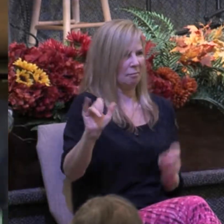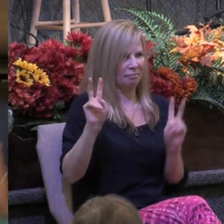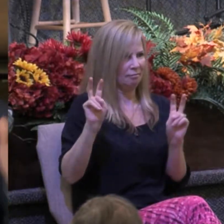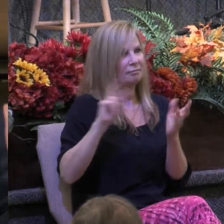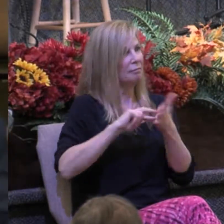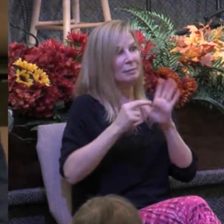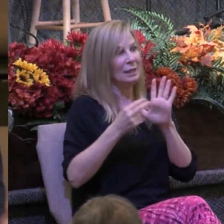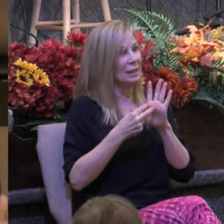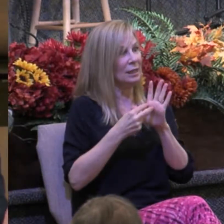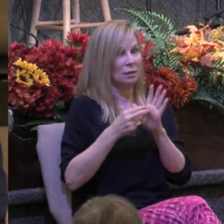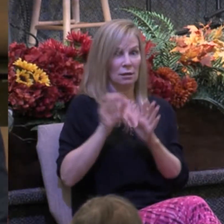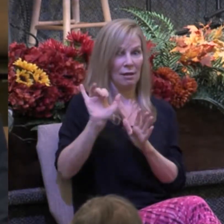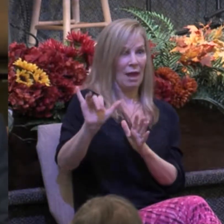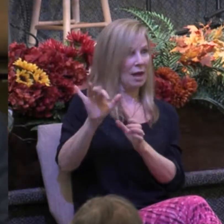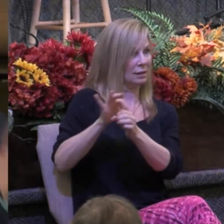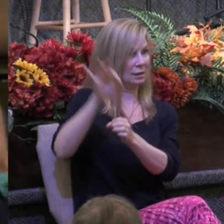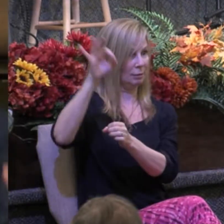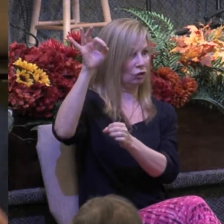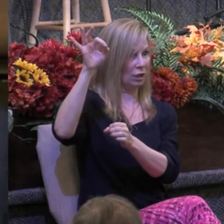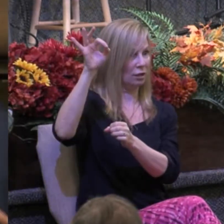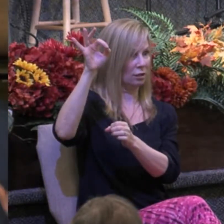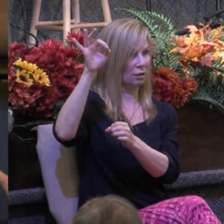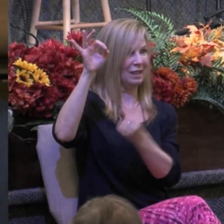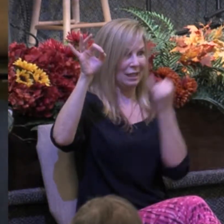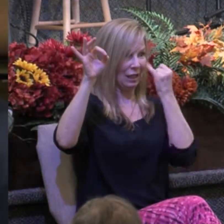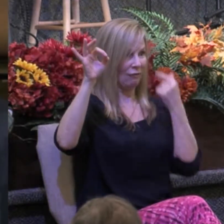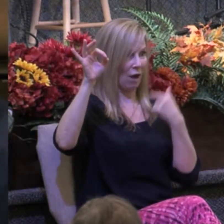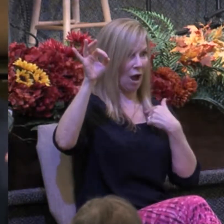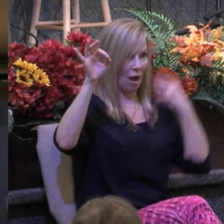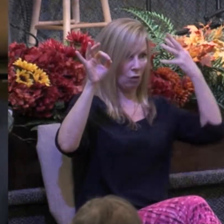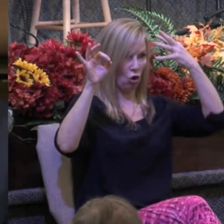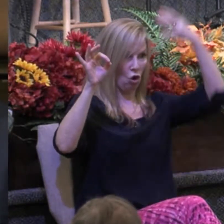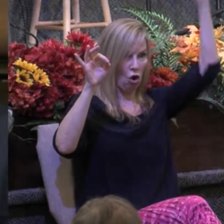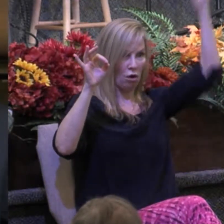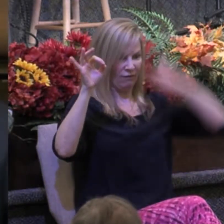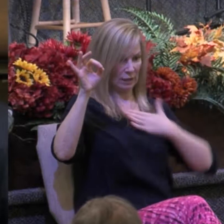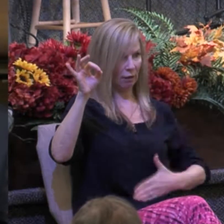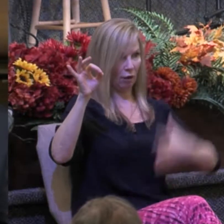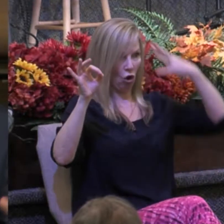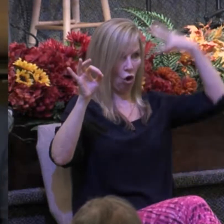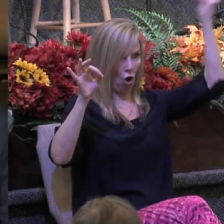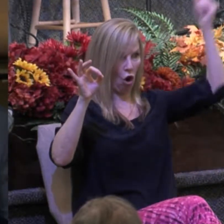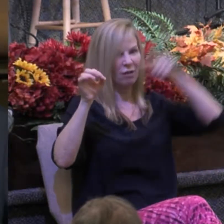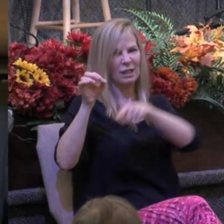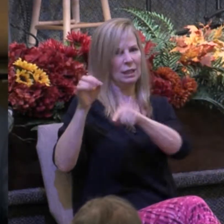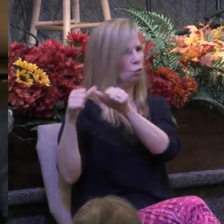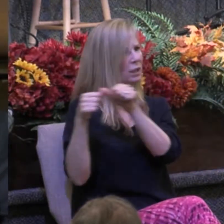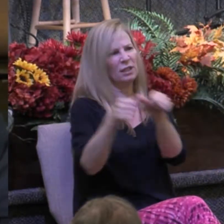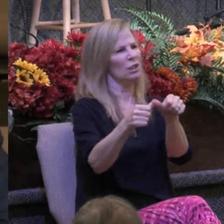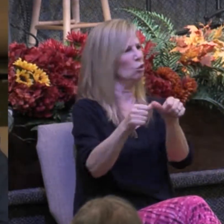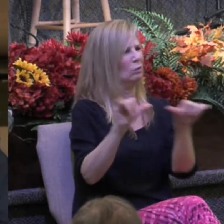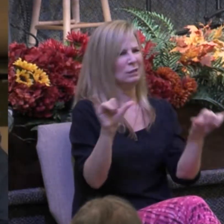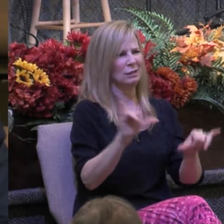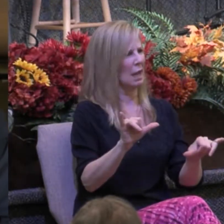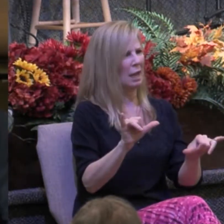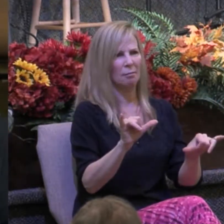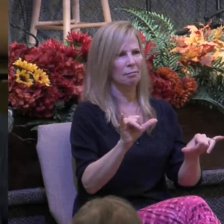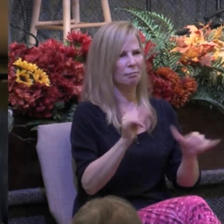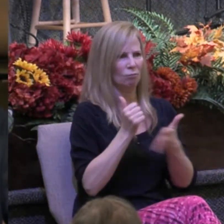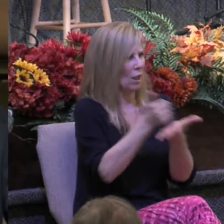meaning that the Spirit, in the absence of Christ being here physically, the Spirit will carry on exactly the same ministry